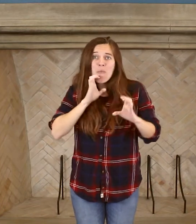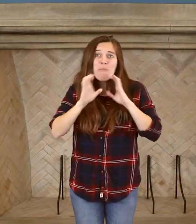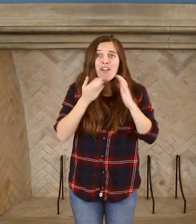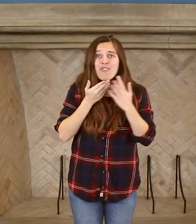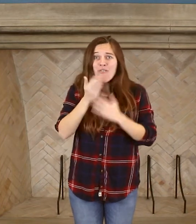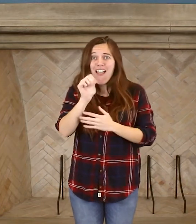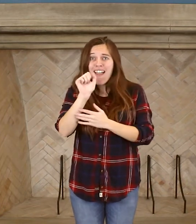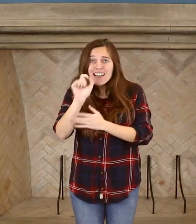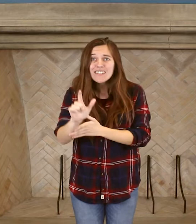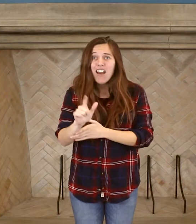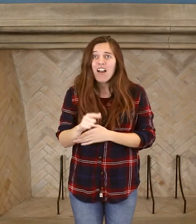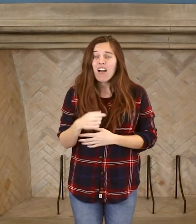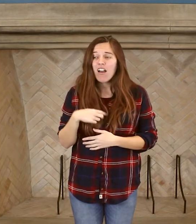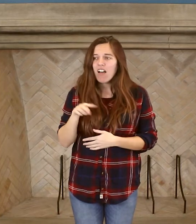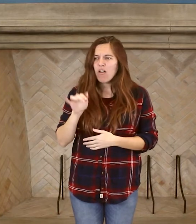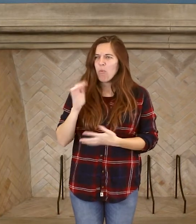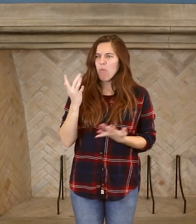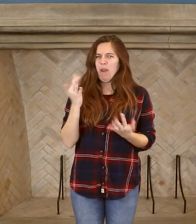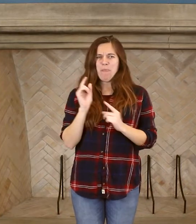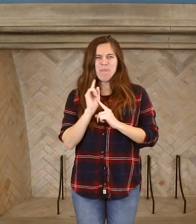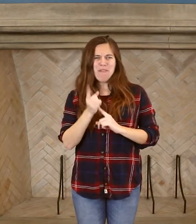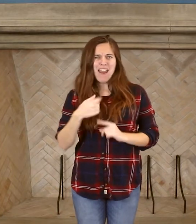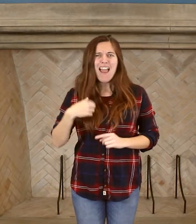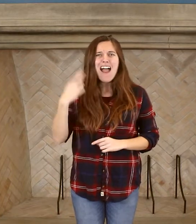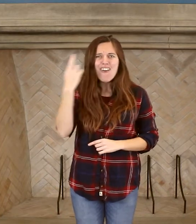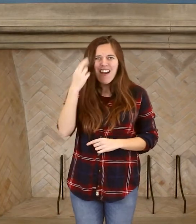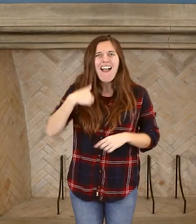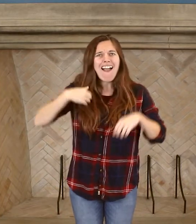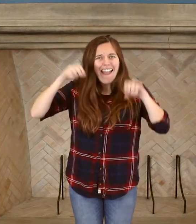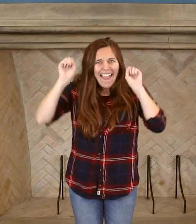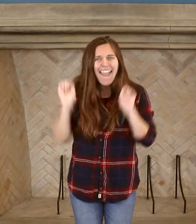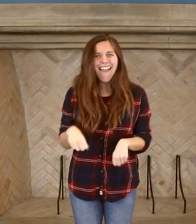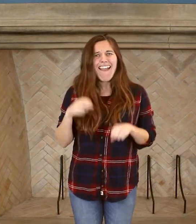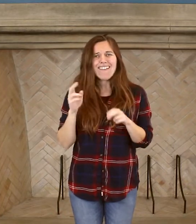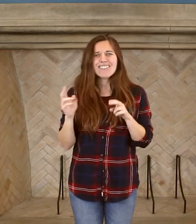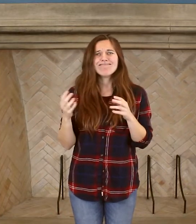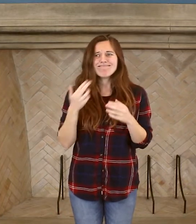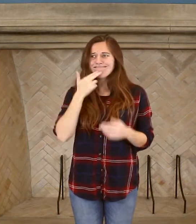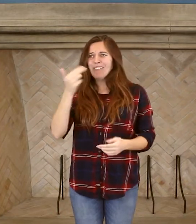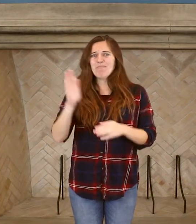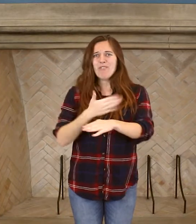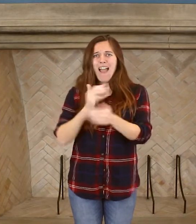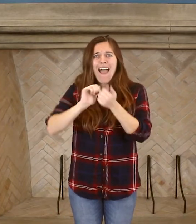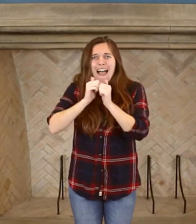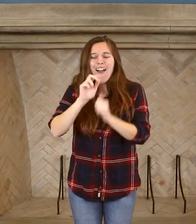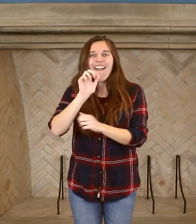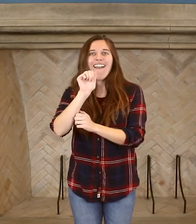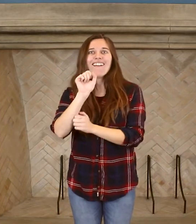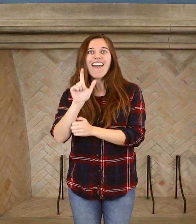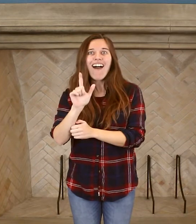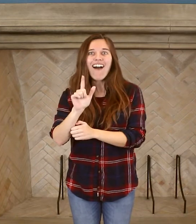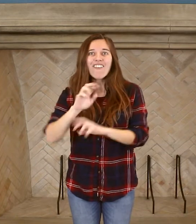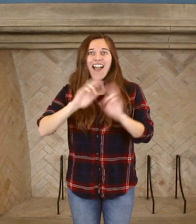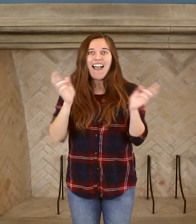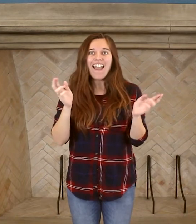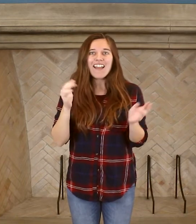was motivated enough to learn ASL to communicate with me. And then I realized I can sing through